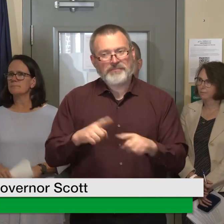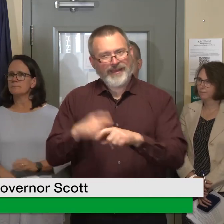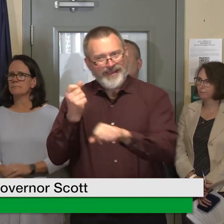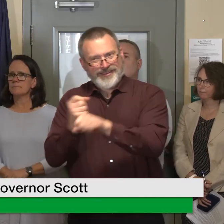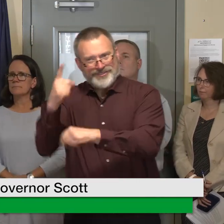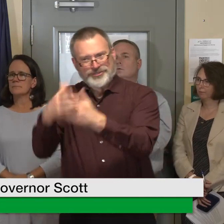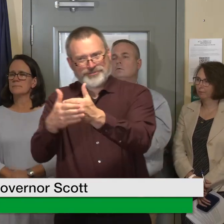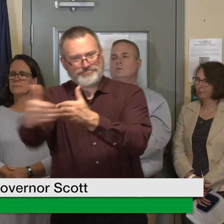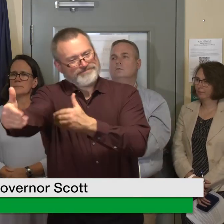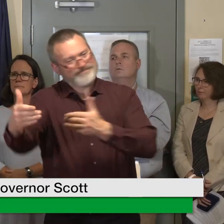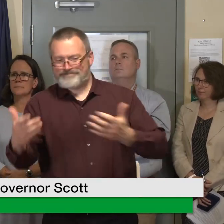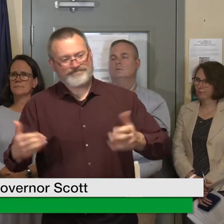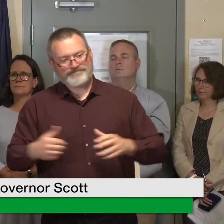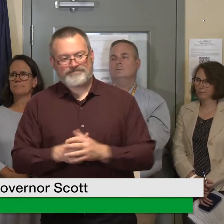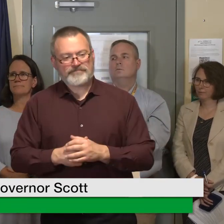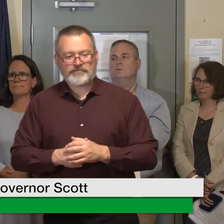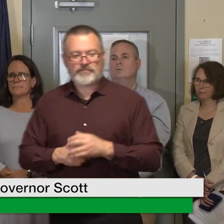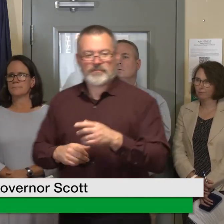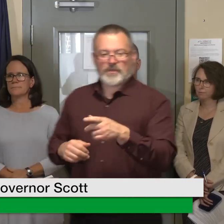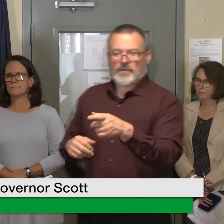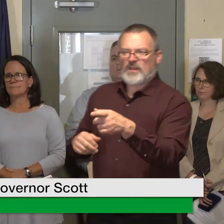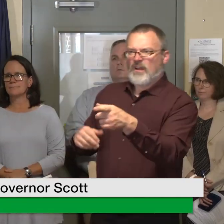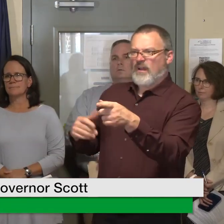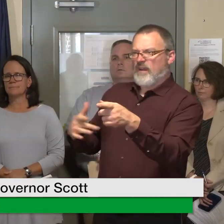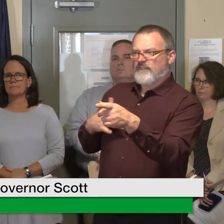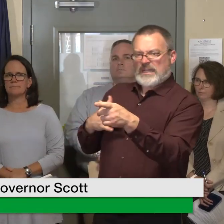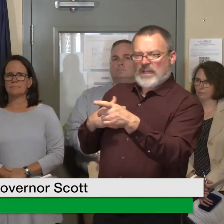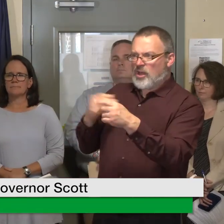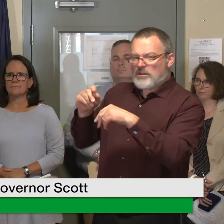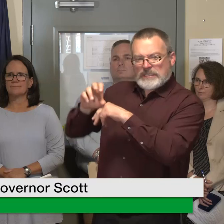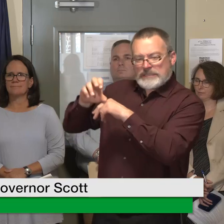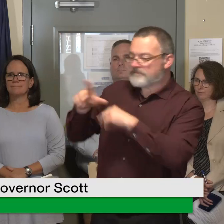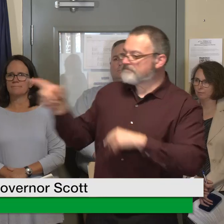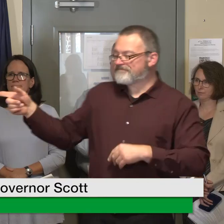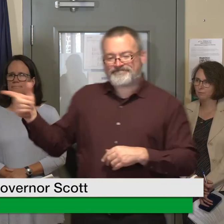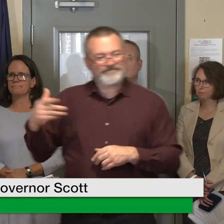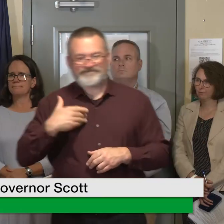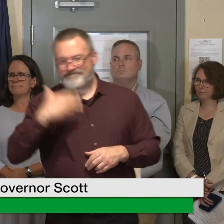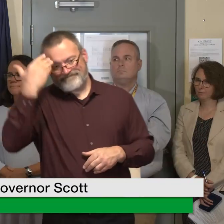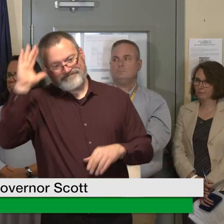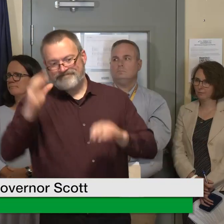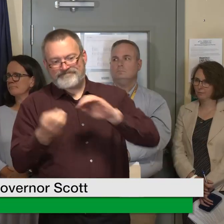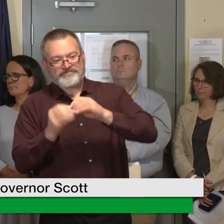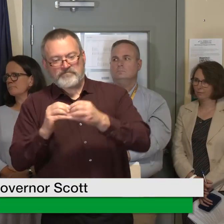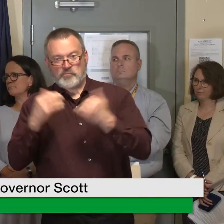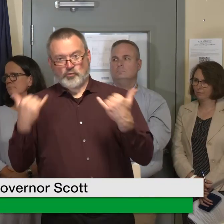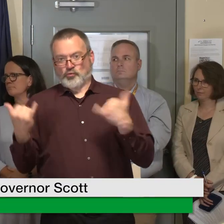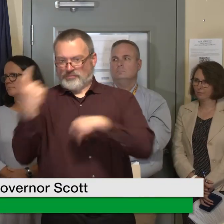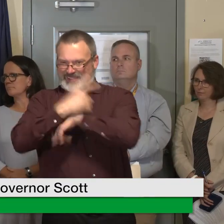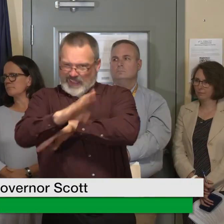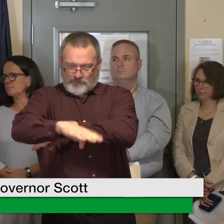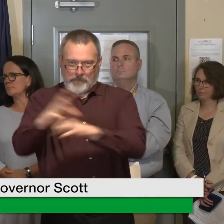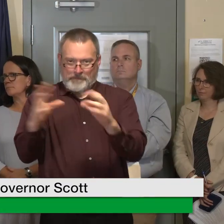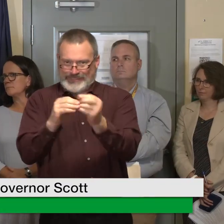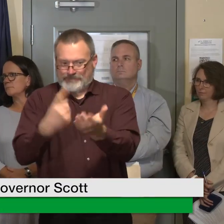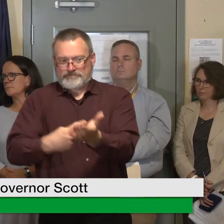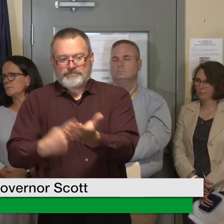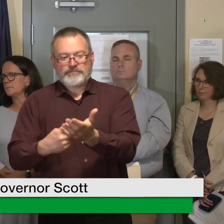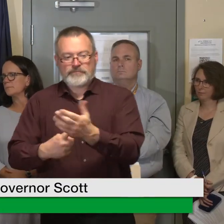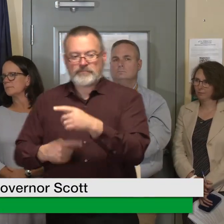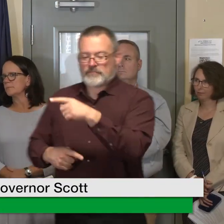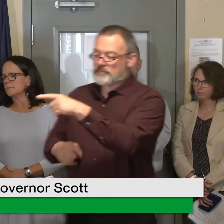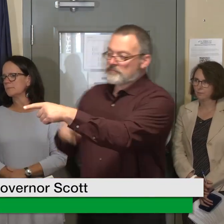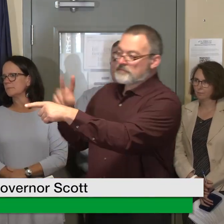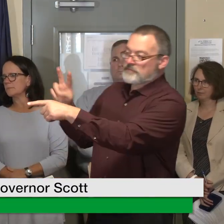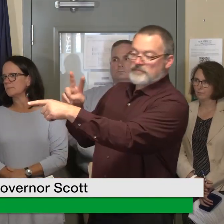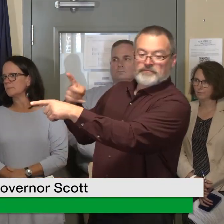How big of a surplus? I don't know at this point. I'll know more this afternoon. Is the e-board meeting today? No. Oh, okay. No,